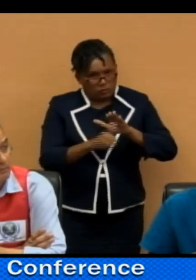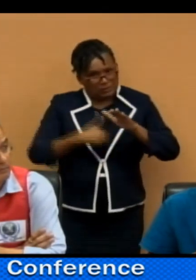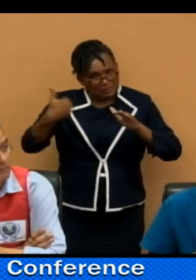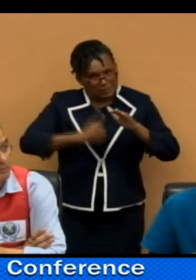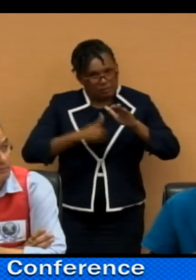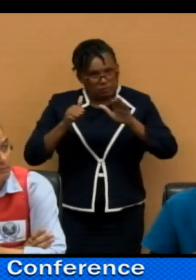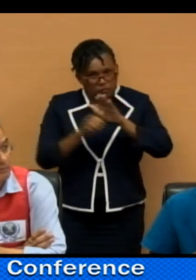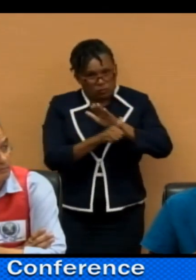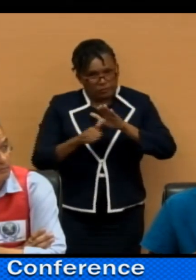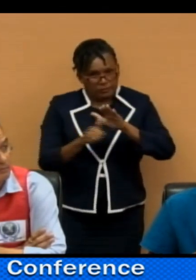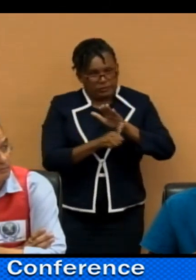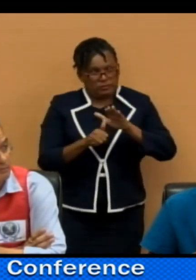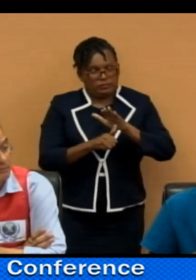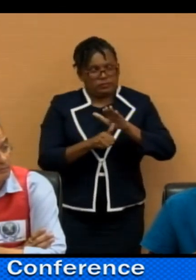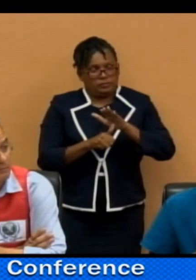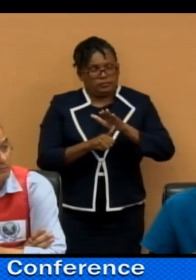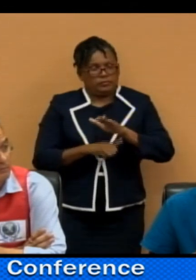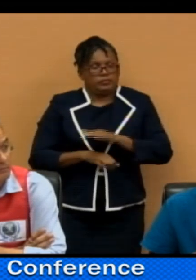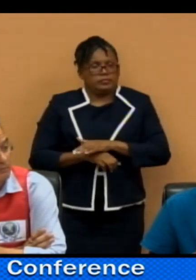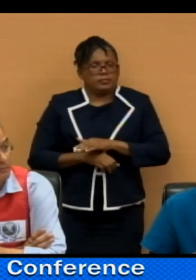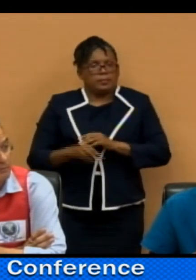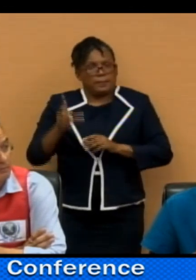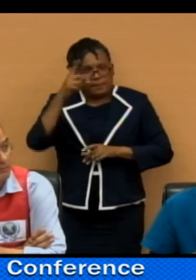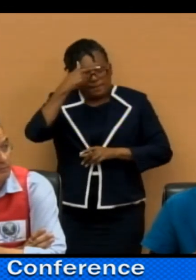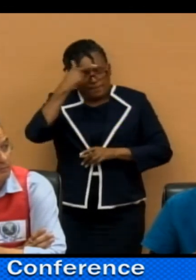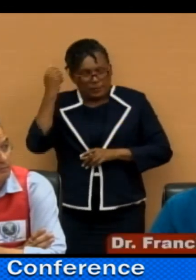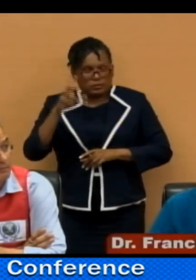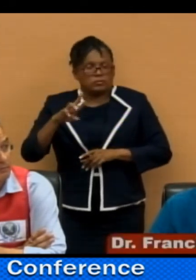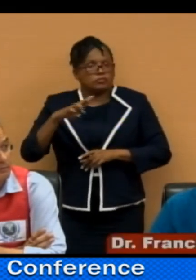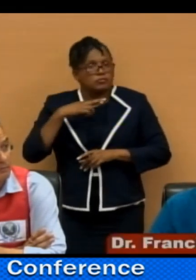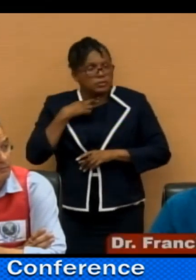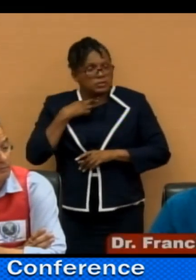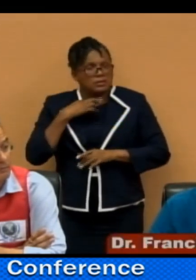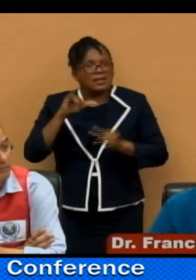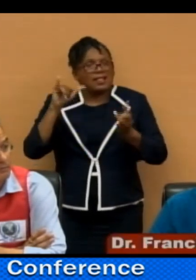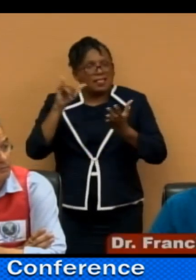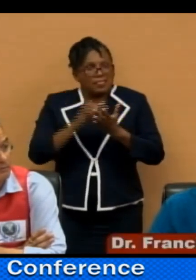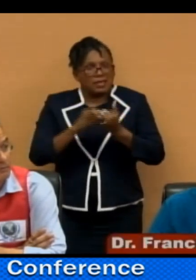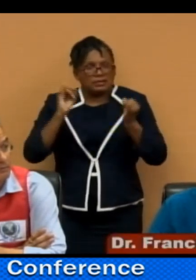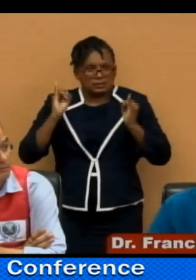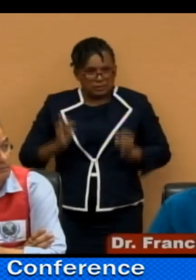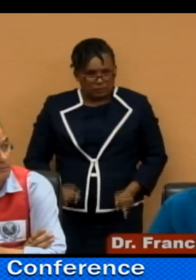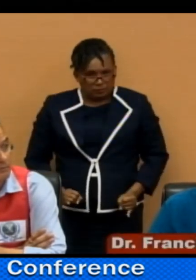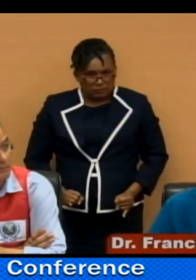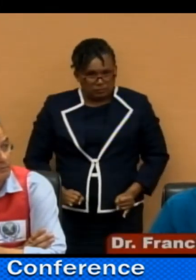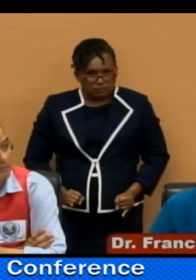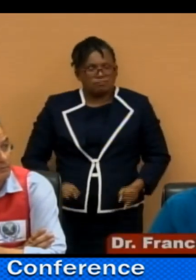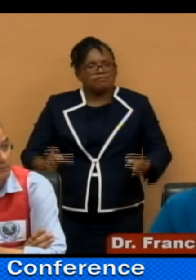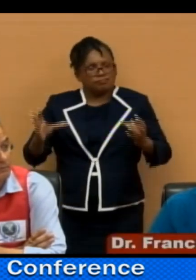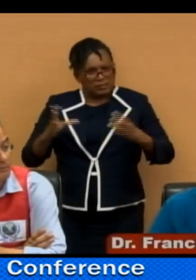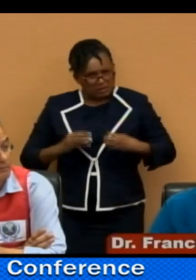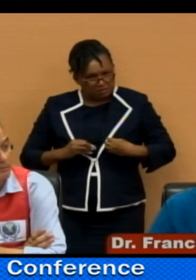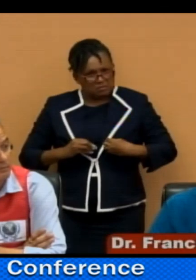understanding the risk. The information we have so far, the individuals were very cooperative.